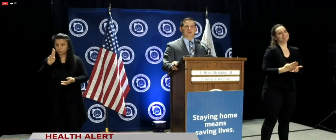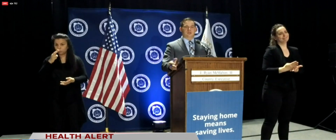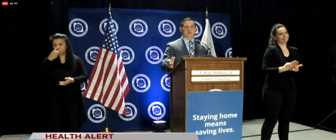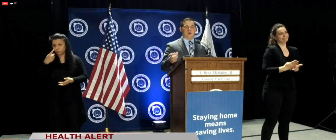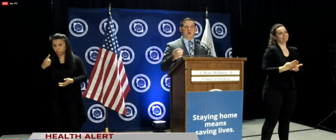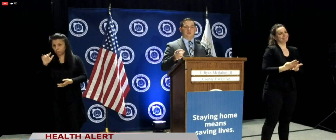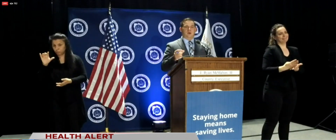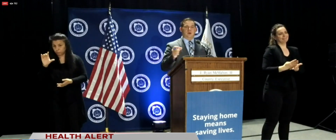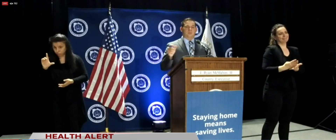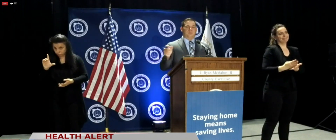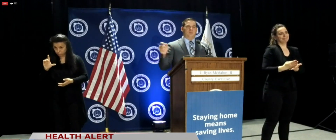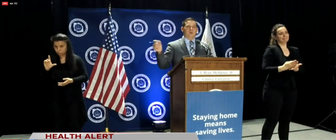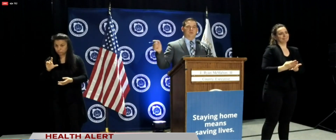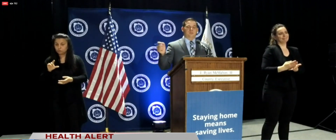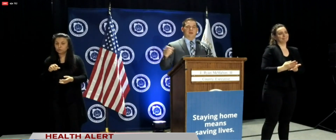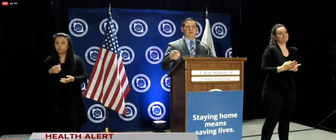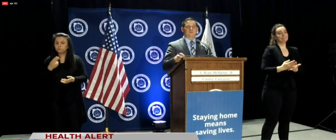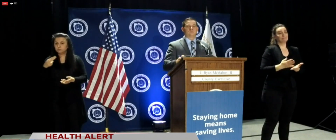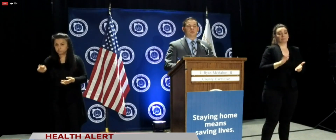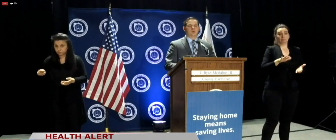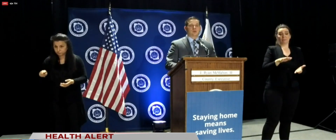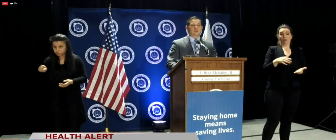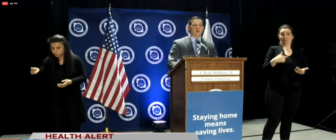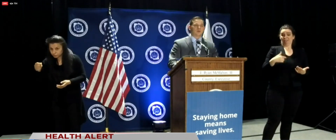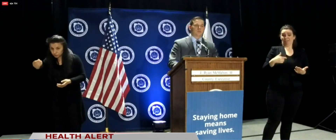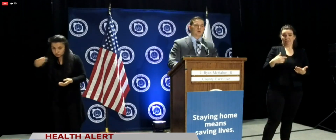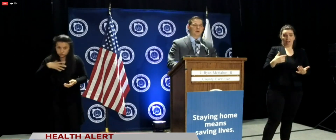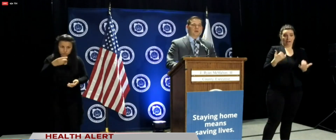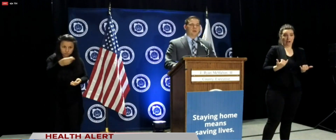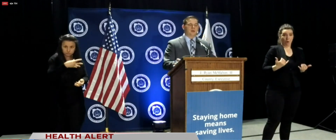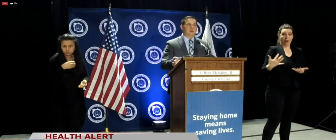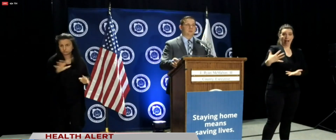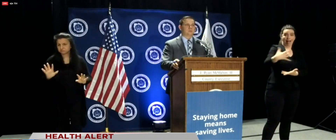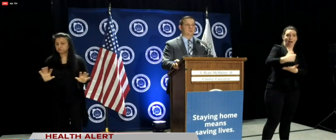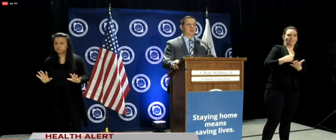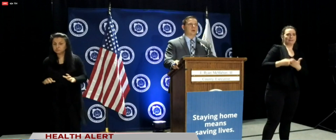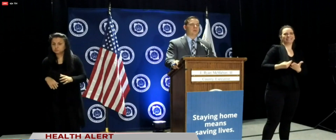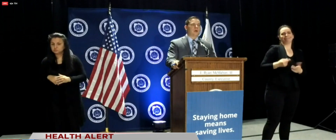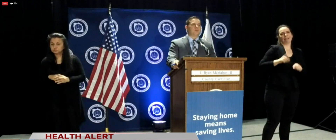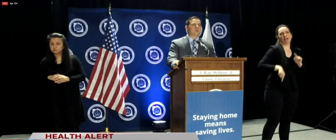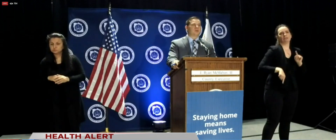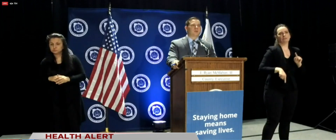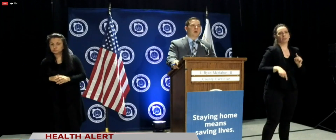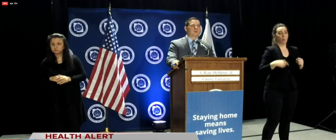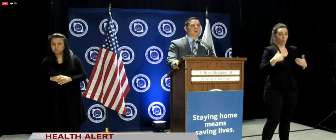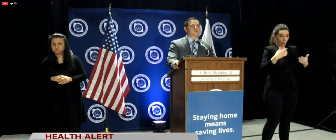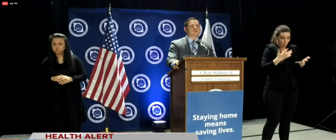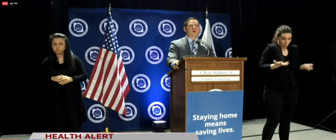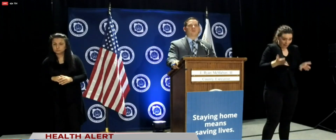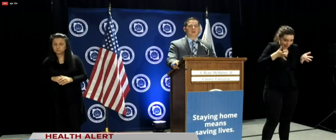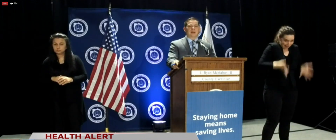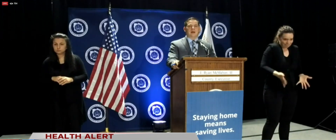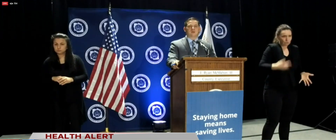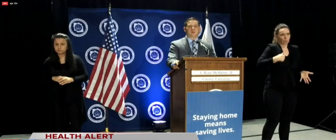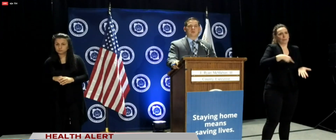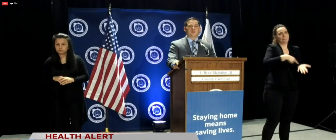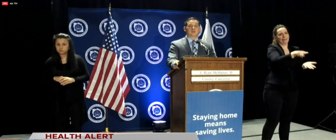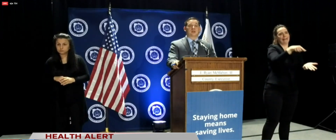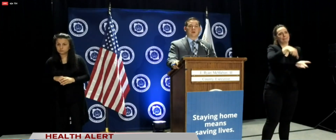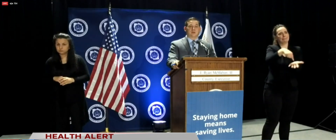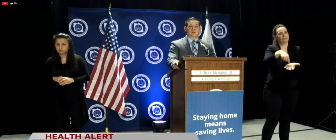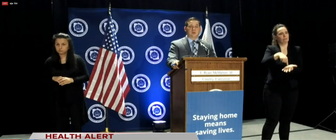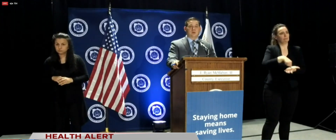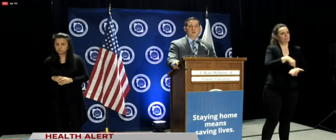is changing our proposed spending. So we've put in, I believe, probably close to $12 million worth